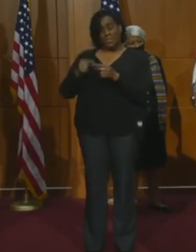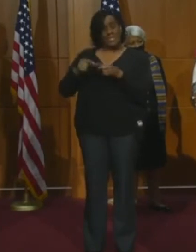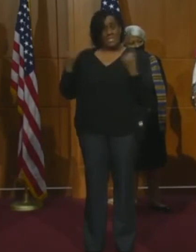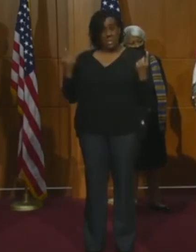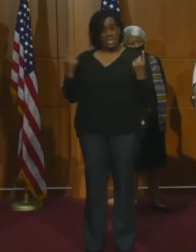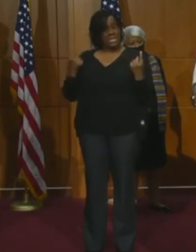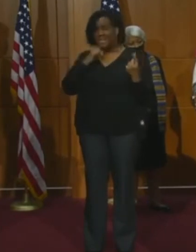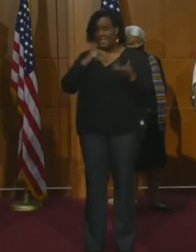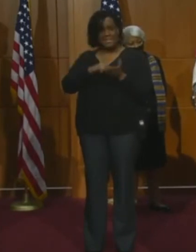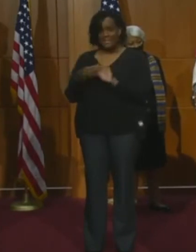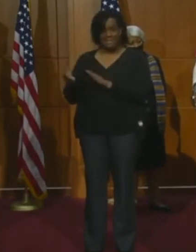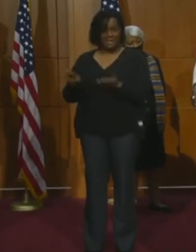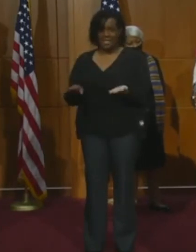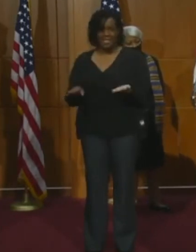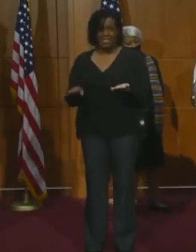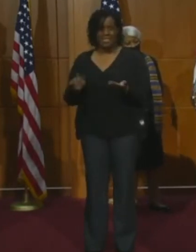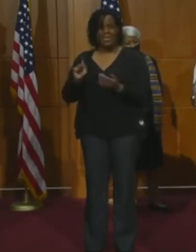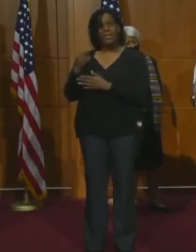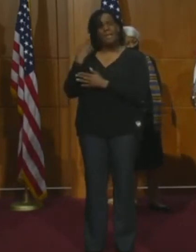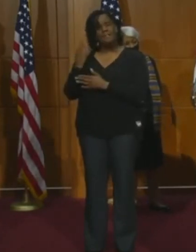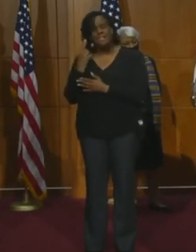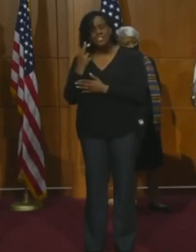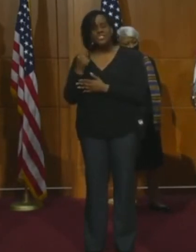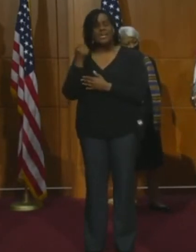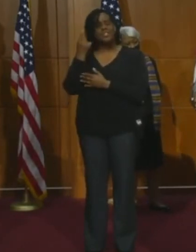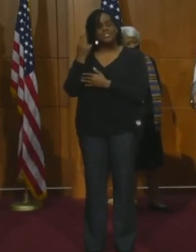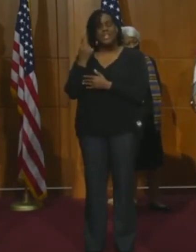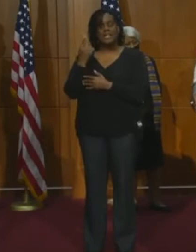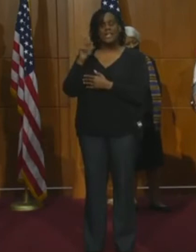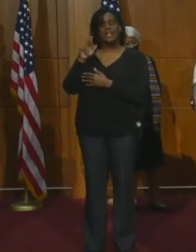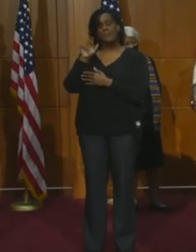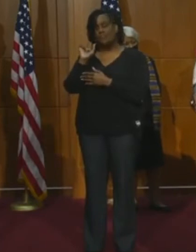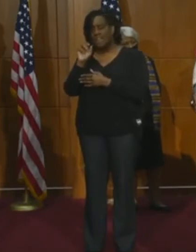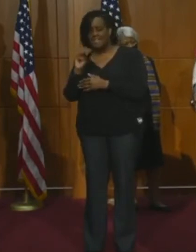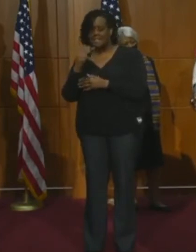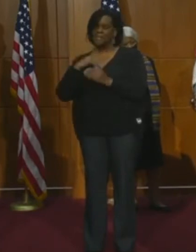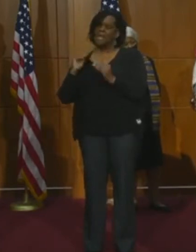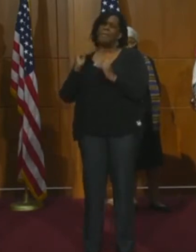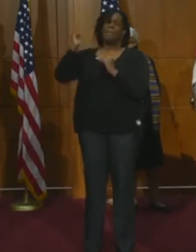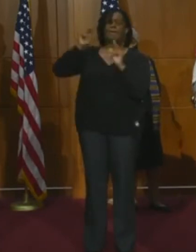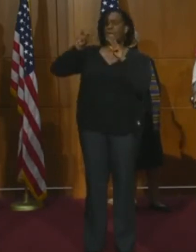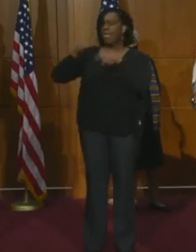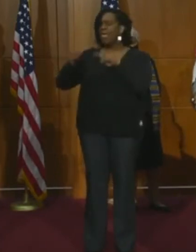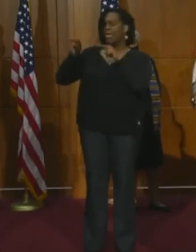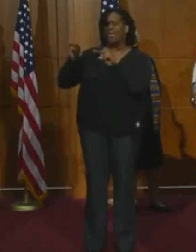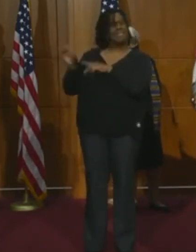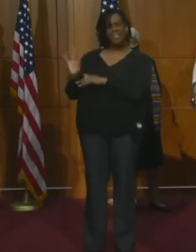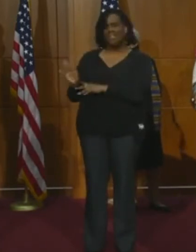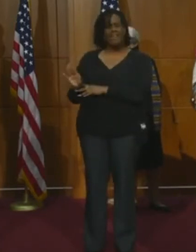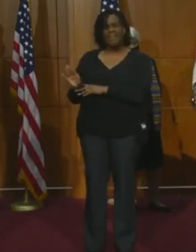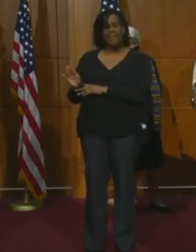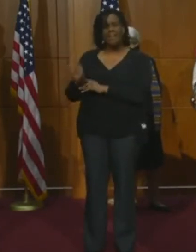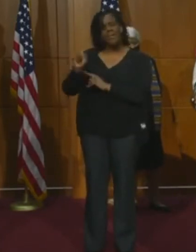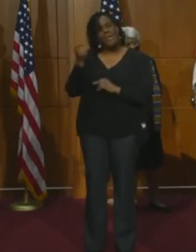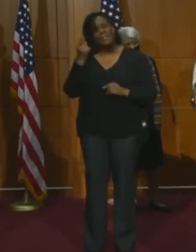must recognize what this mindset of racism, this mindset that I'm above you and you are beneath me, the mindset that